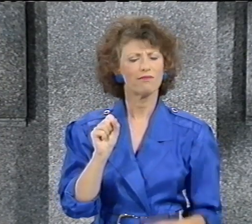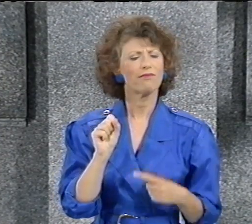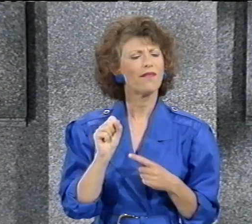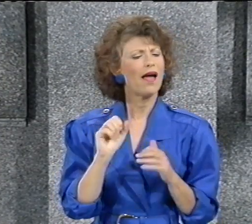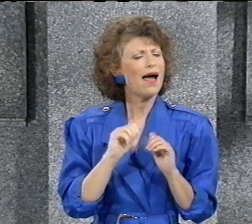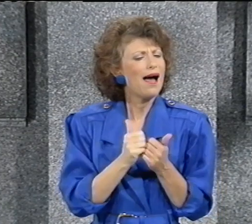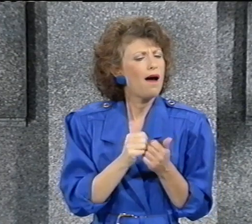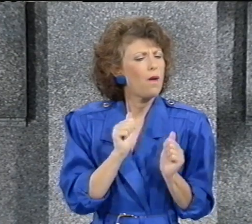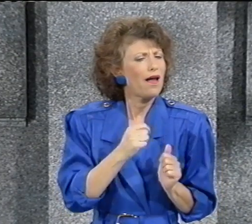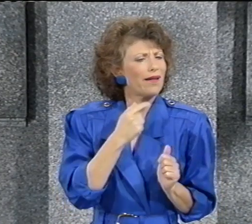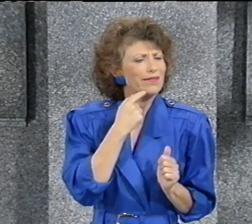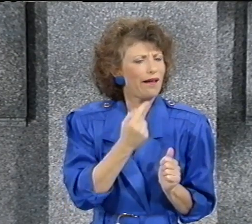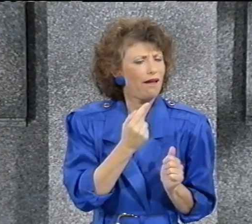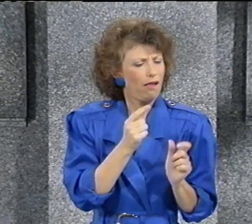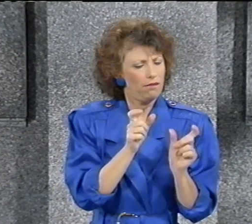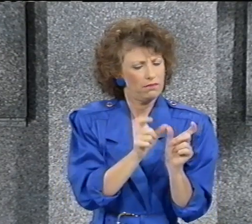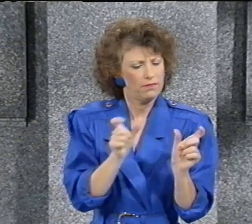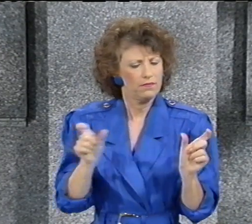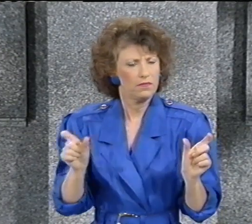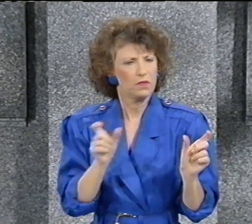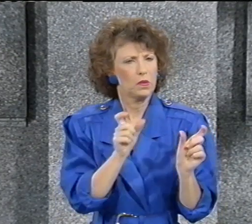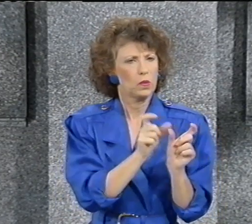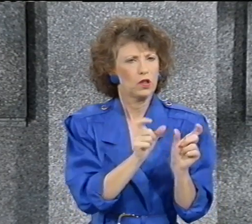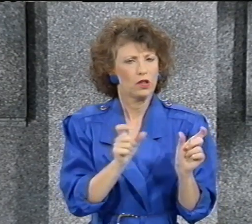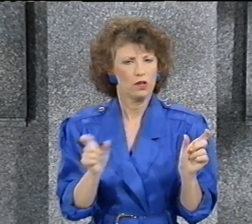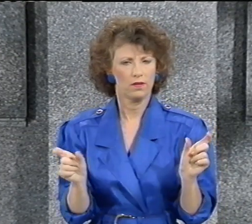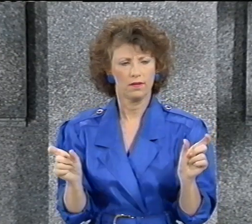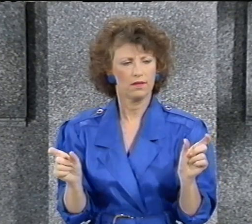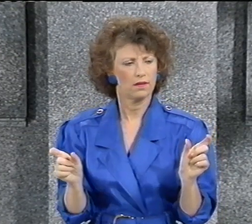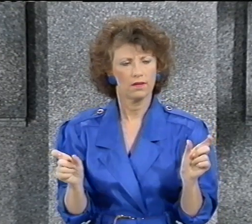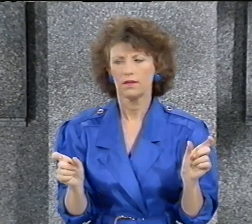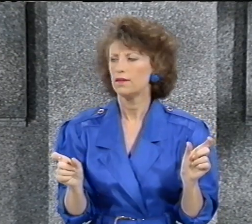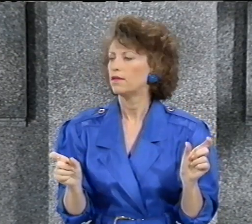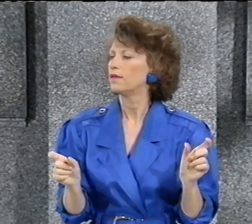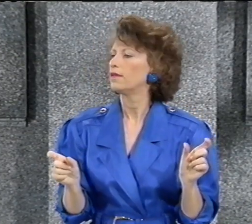What indicates that one word has ended and another word has begun?